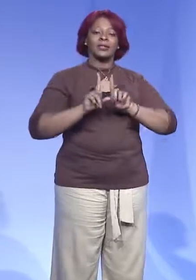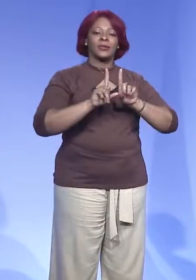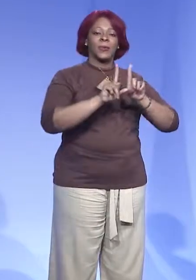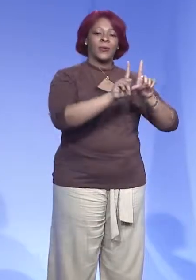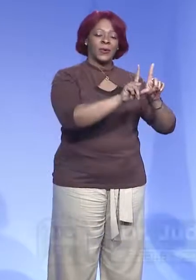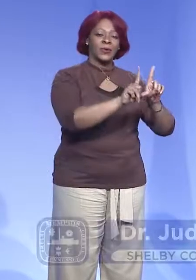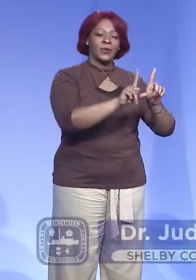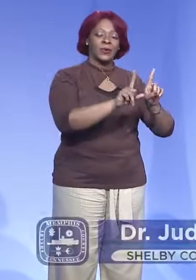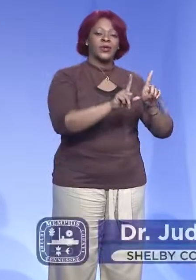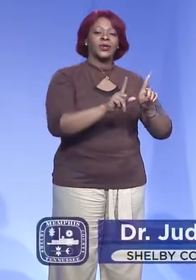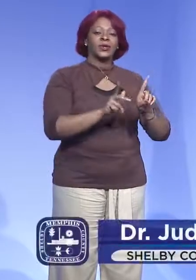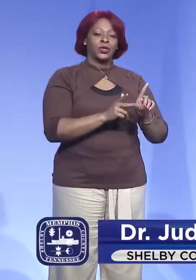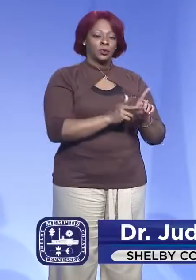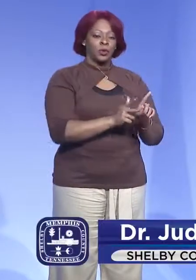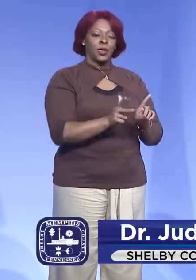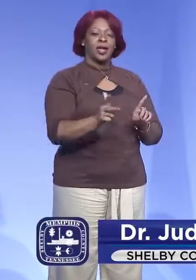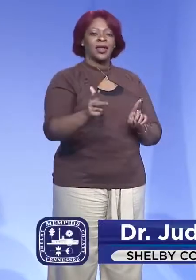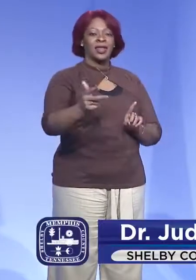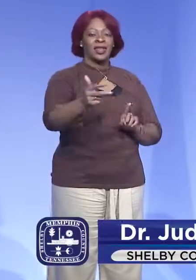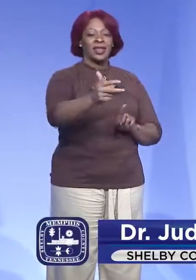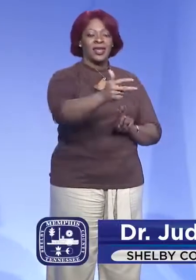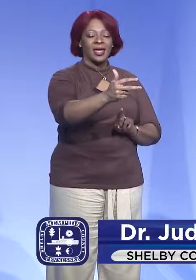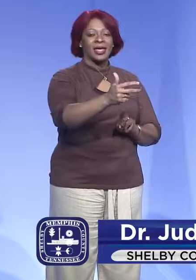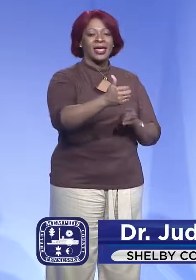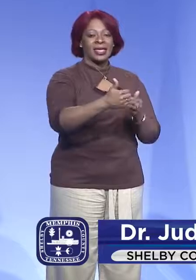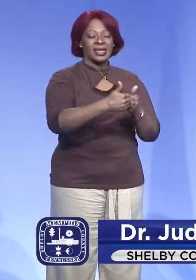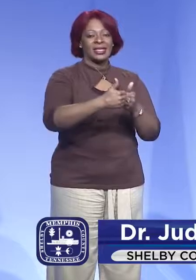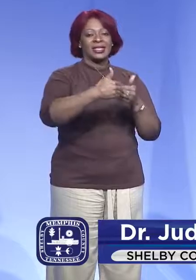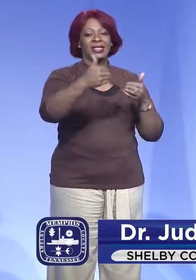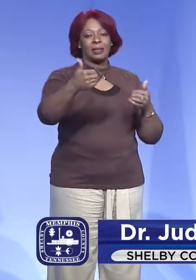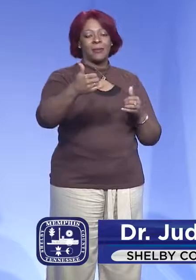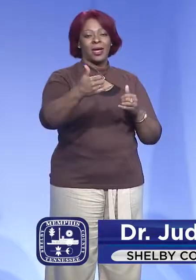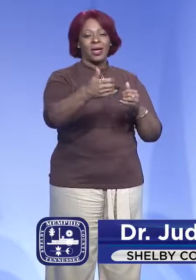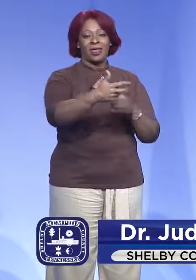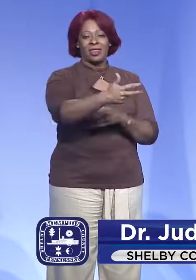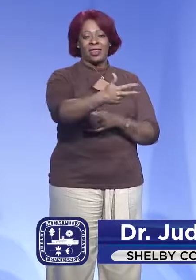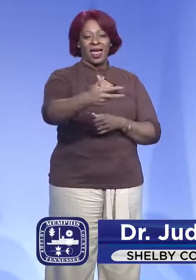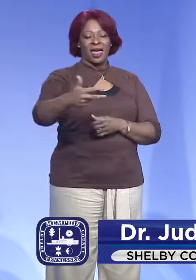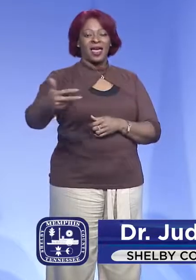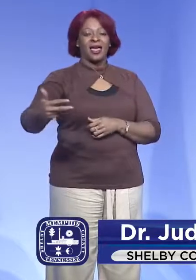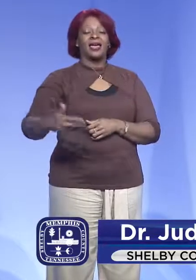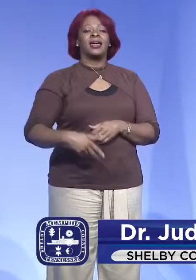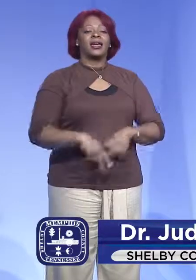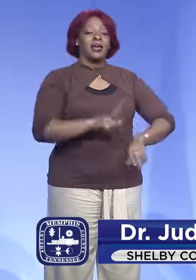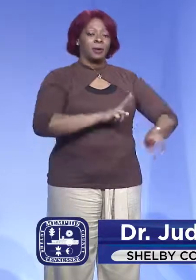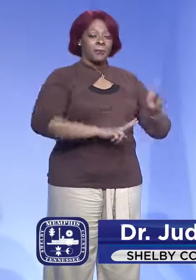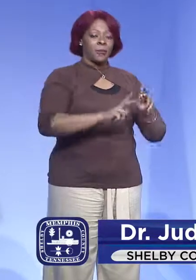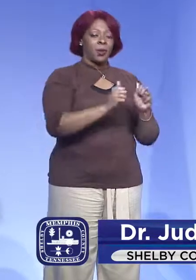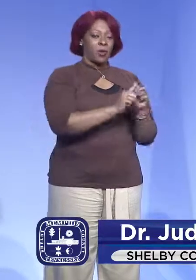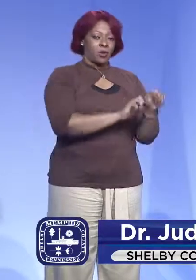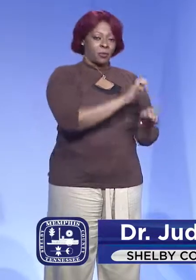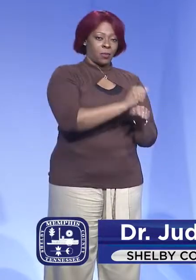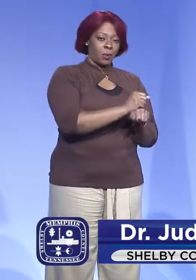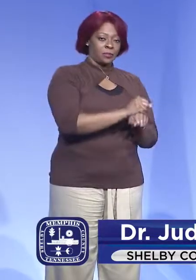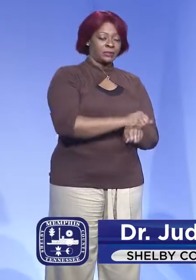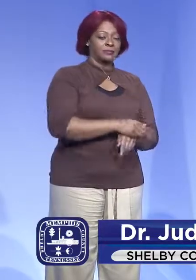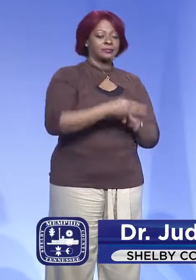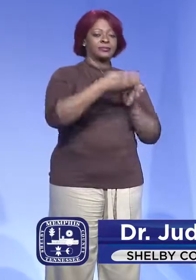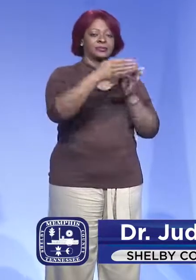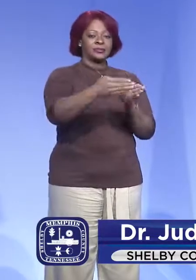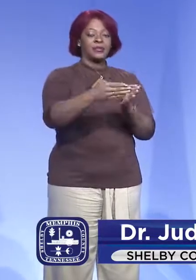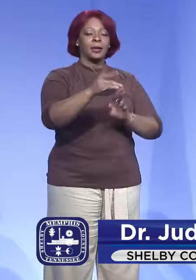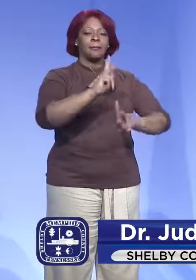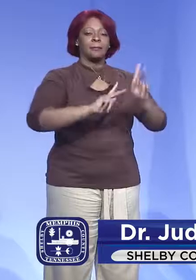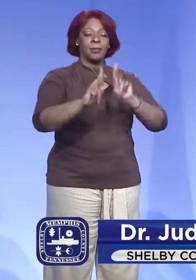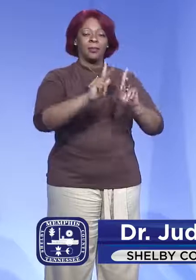to pull out of line to move to a separate line. And so there was a line for individuals with appointments, and then there was a line